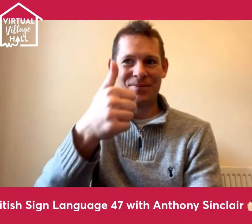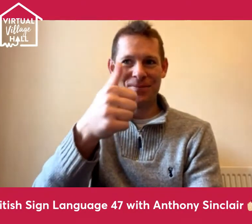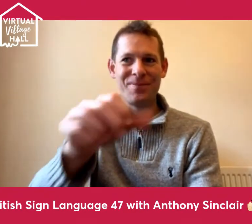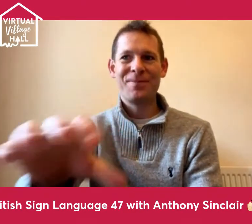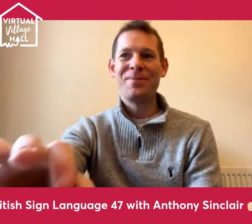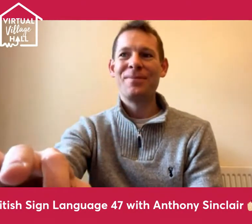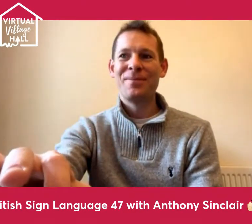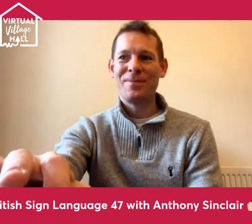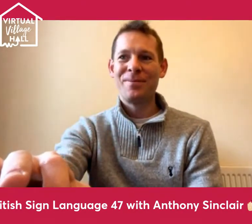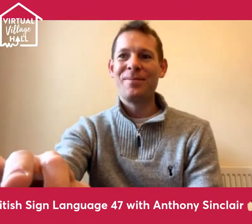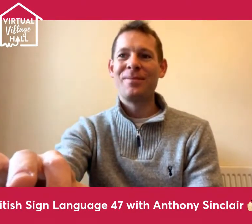train.